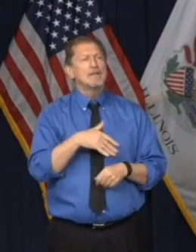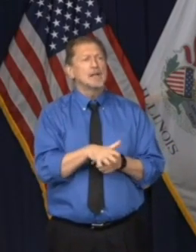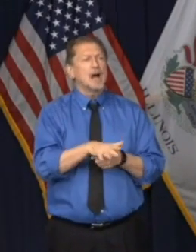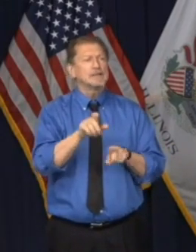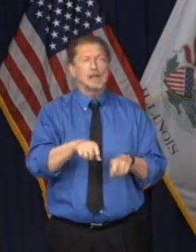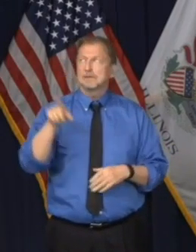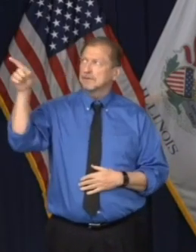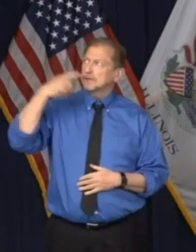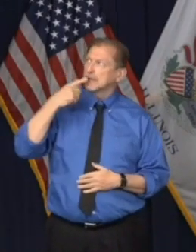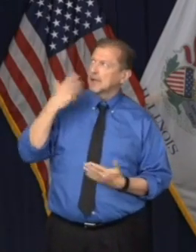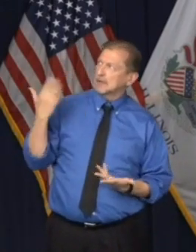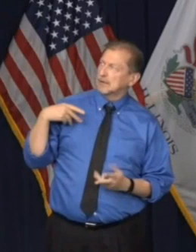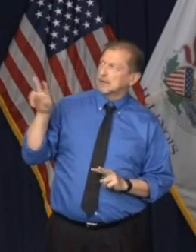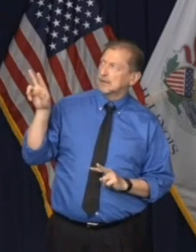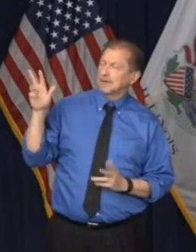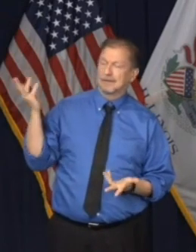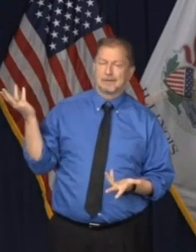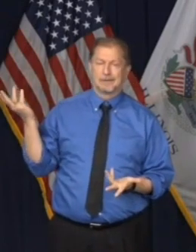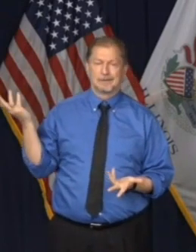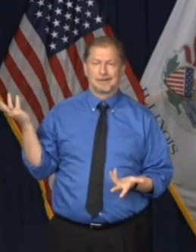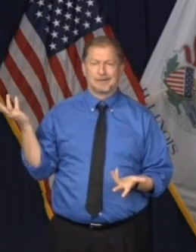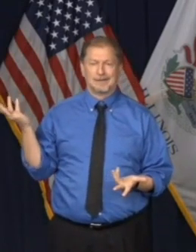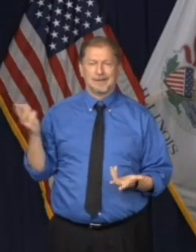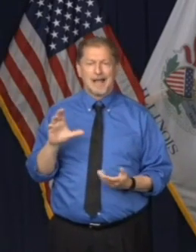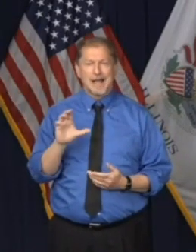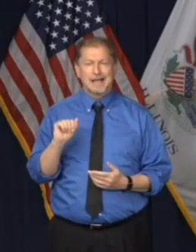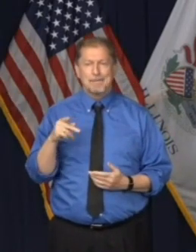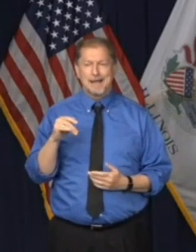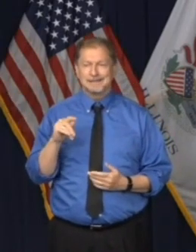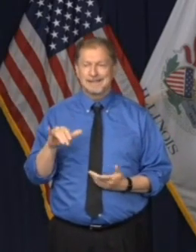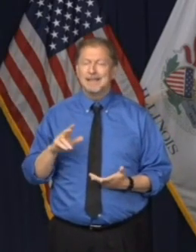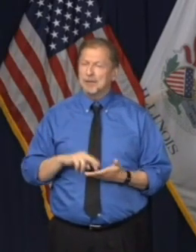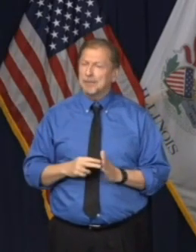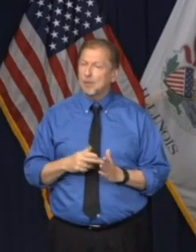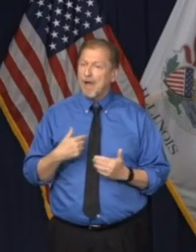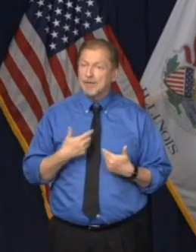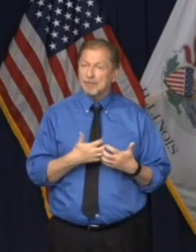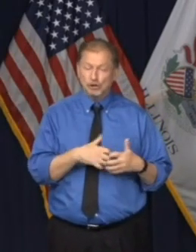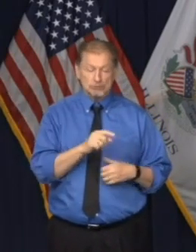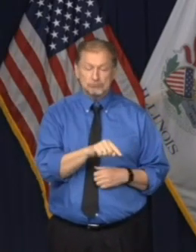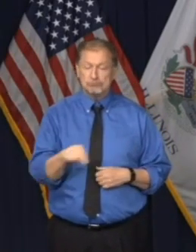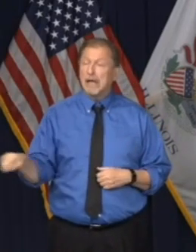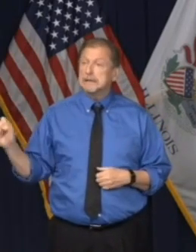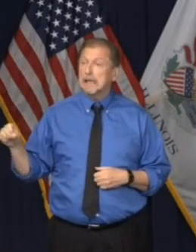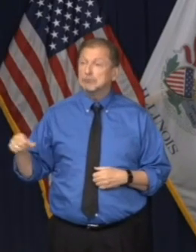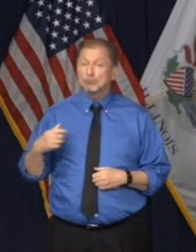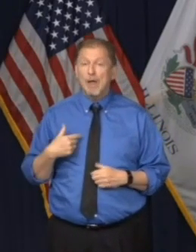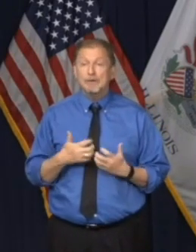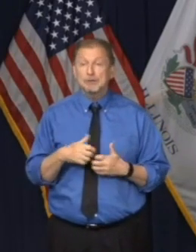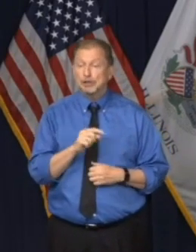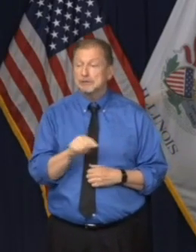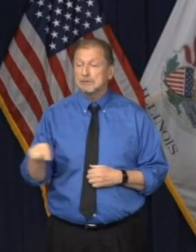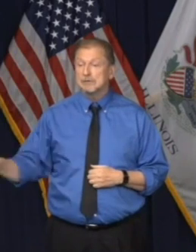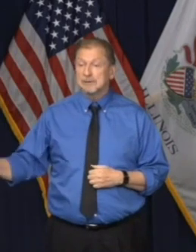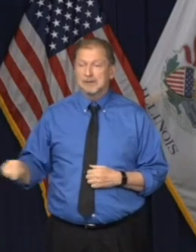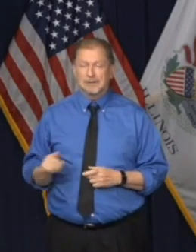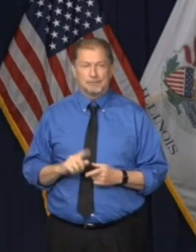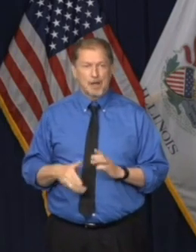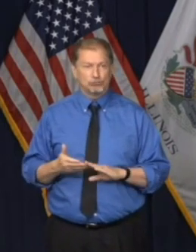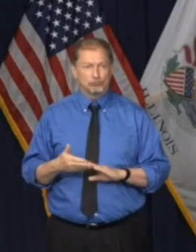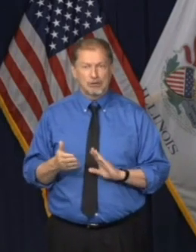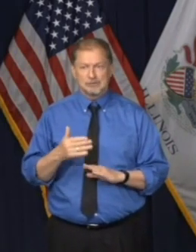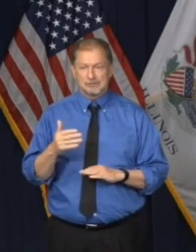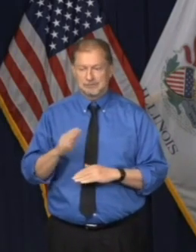I've said this before, but testing capacity is a function of how many machines do you have, and if you ran them 24/7,